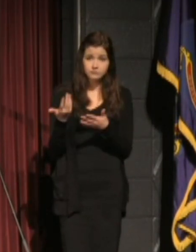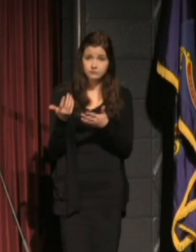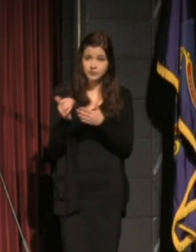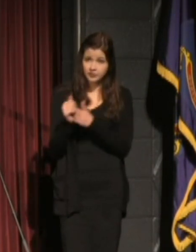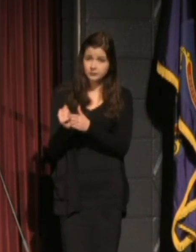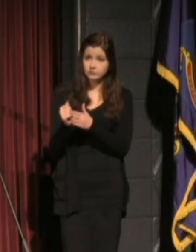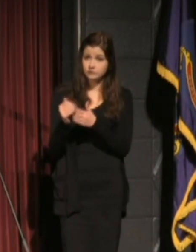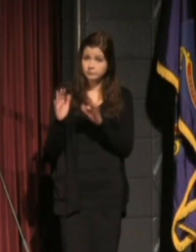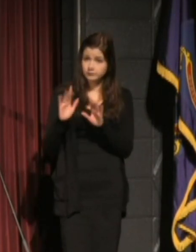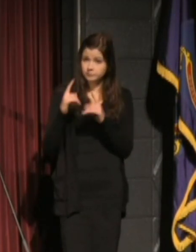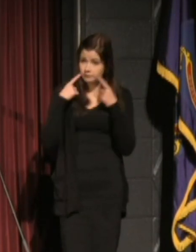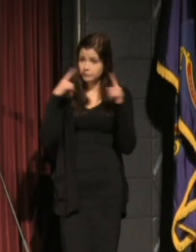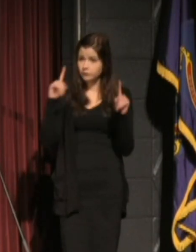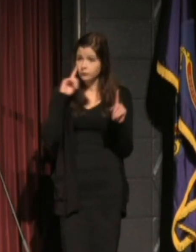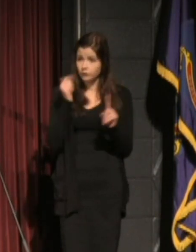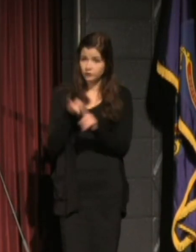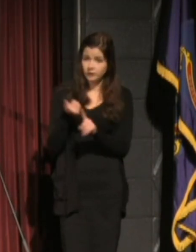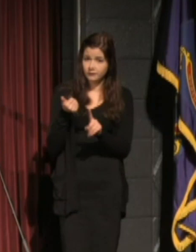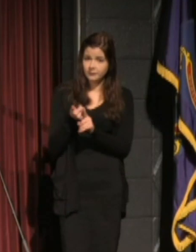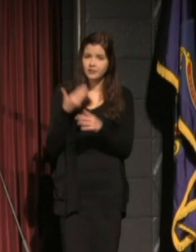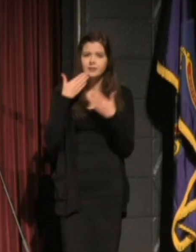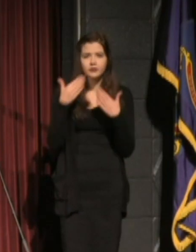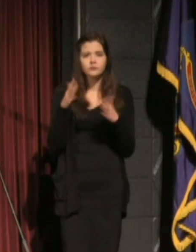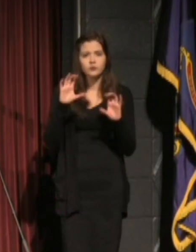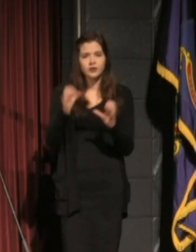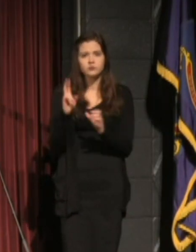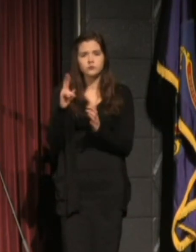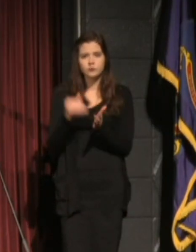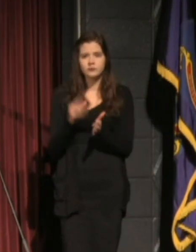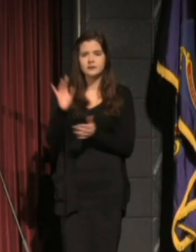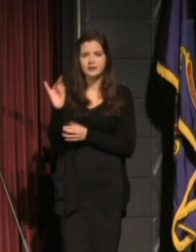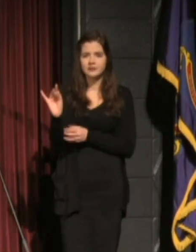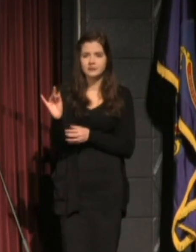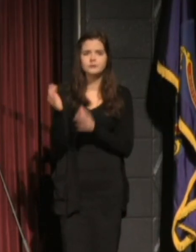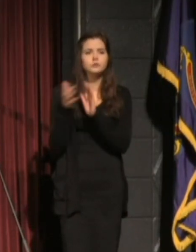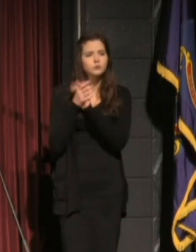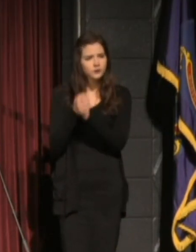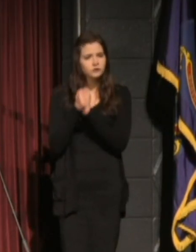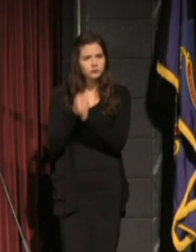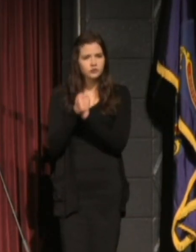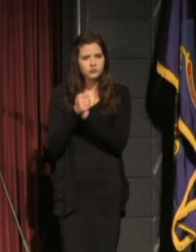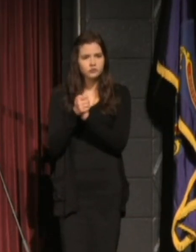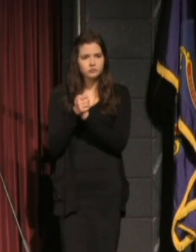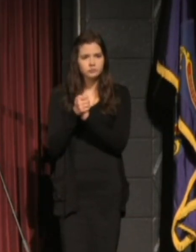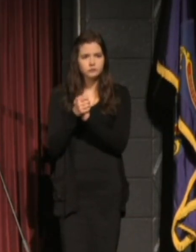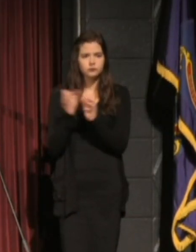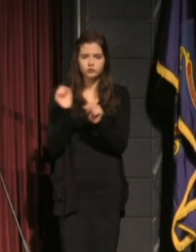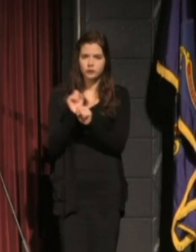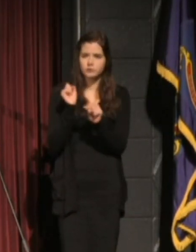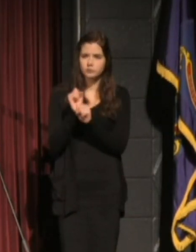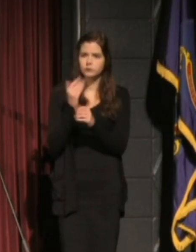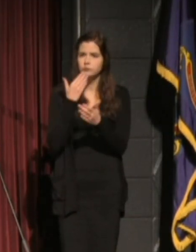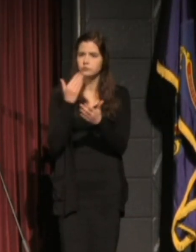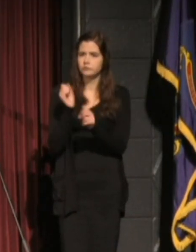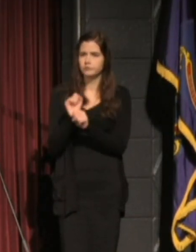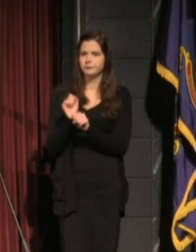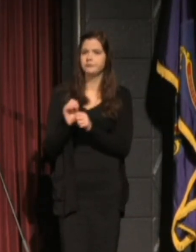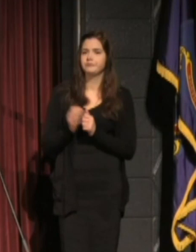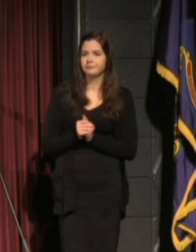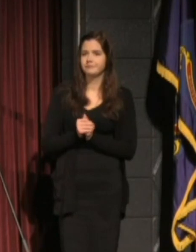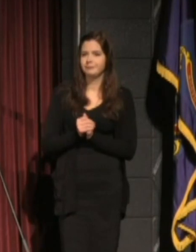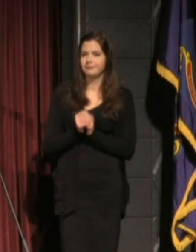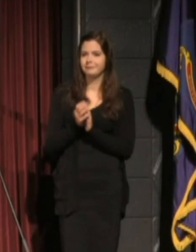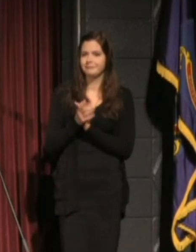you. Thank you, class of 2018, and congratulations on a job well done.